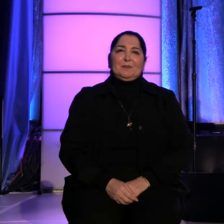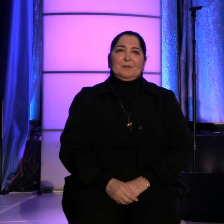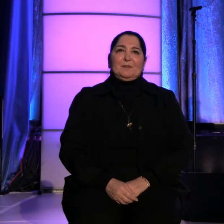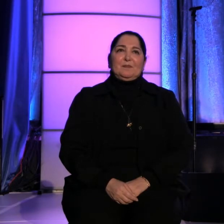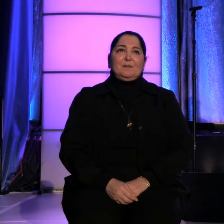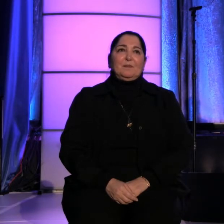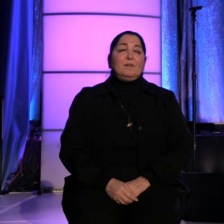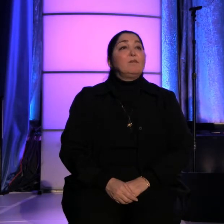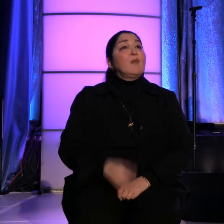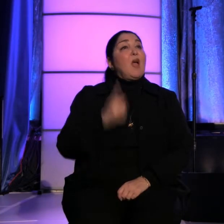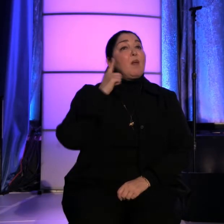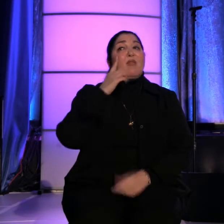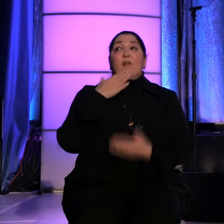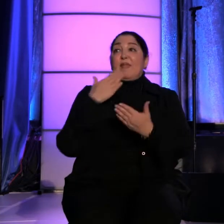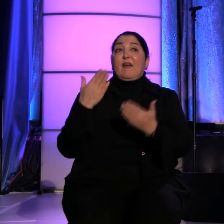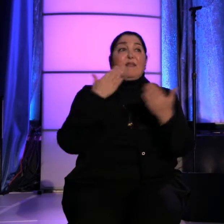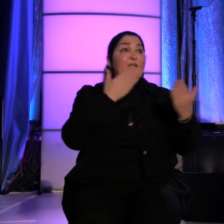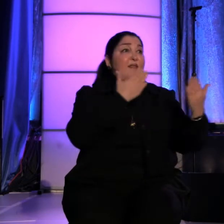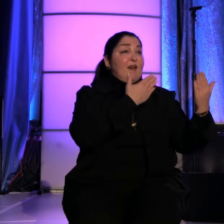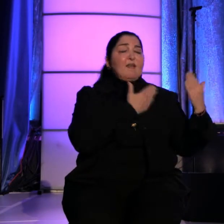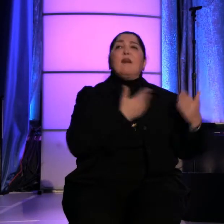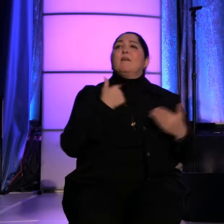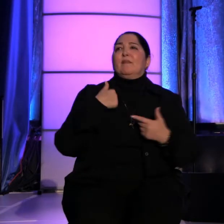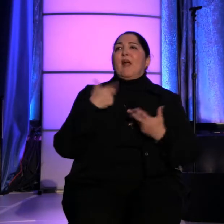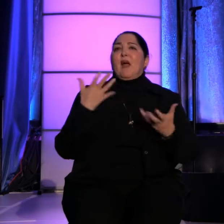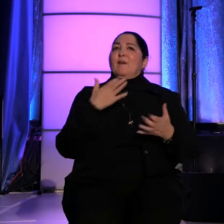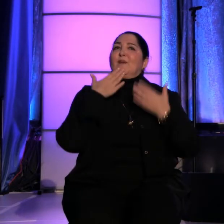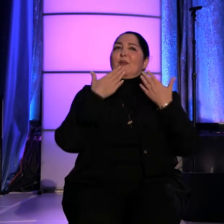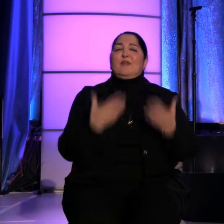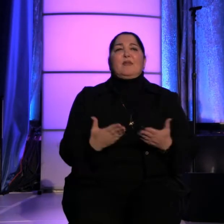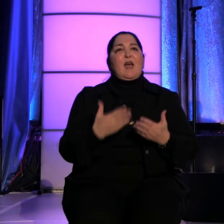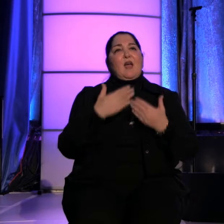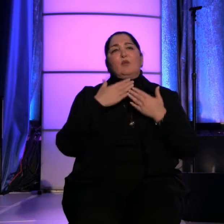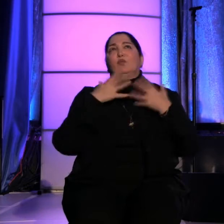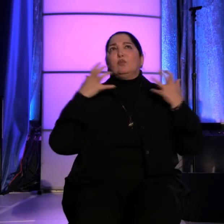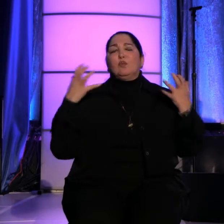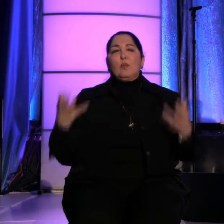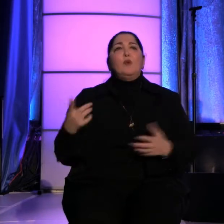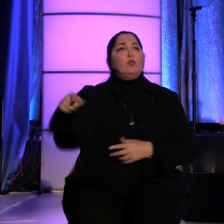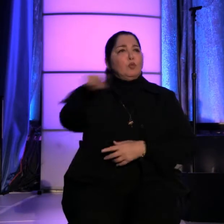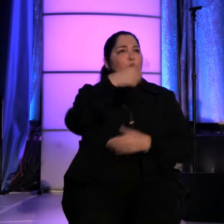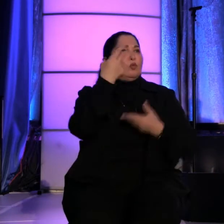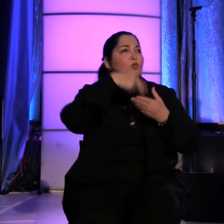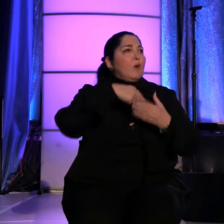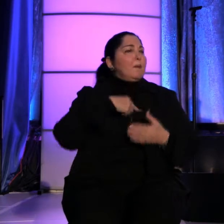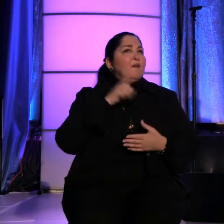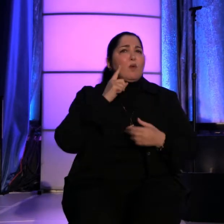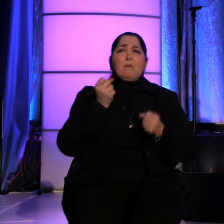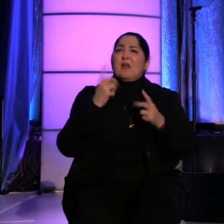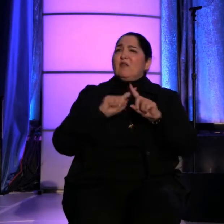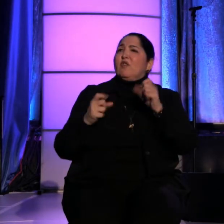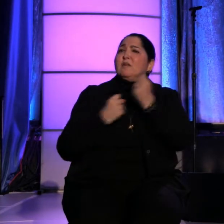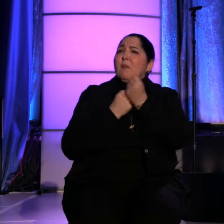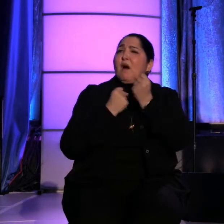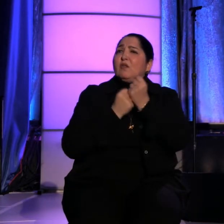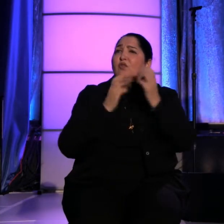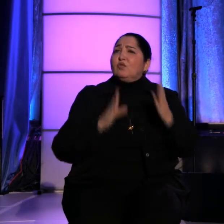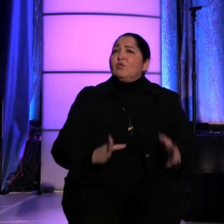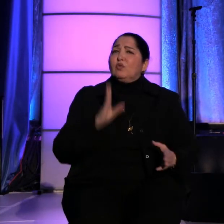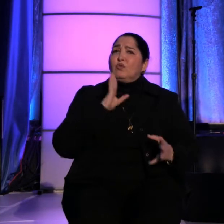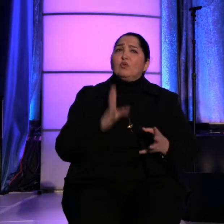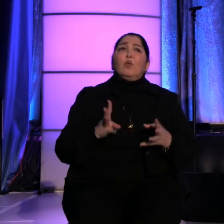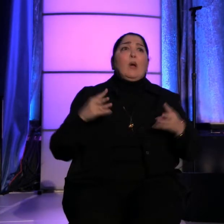Thanksgiving mode, please join me in expressing our sincere gratitude to to the many sponsors who provide the